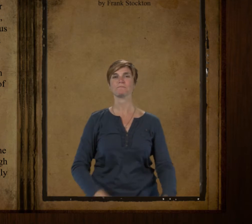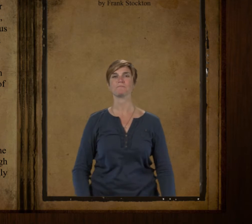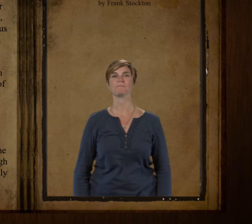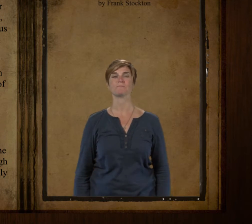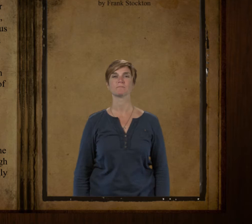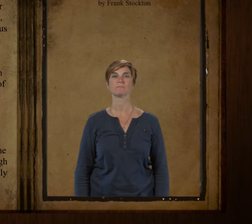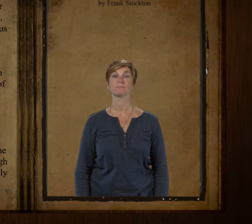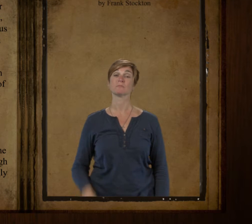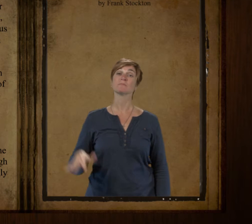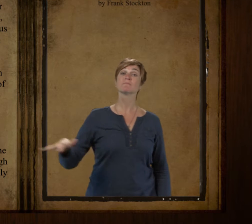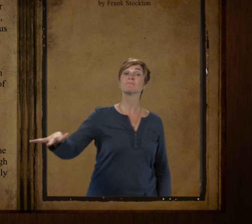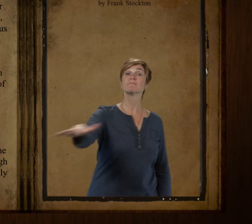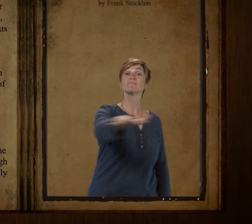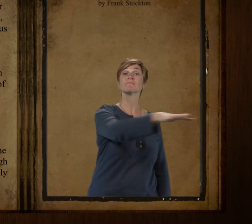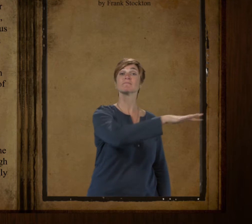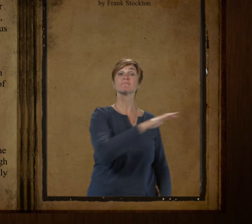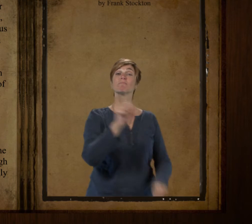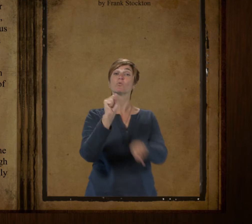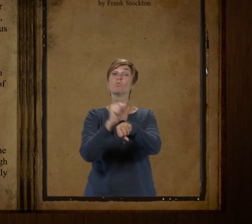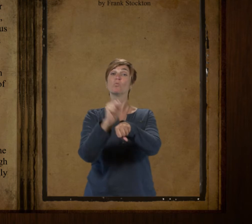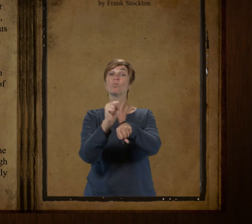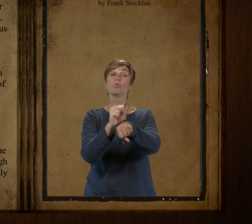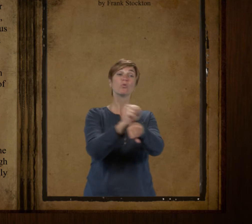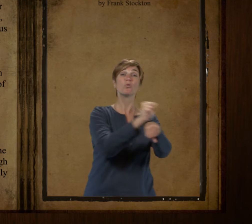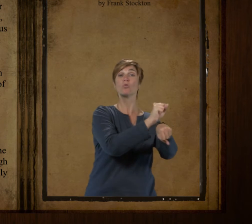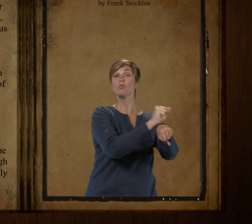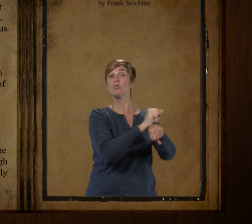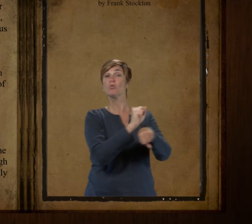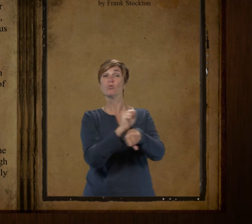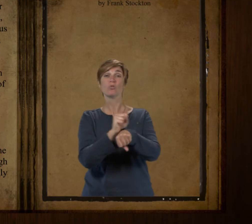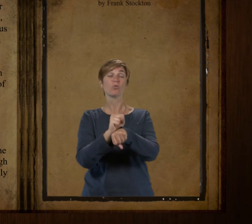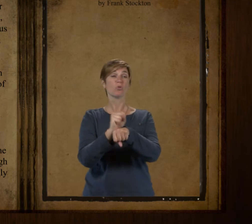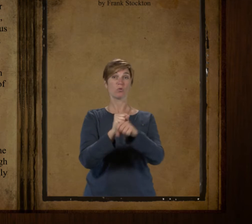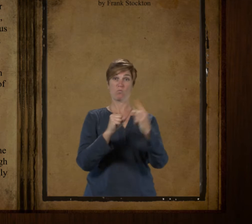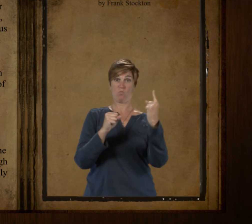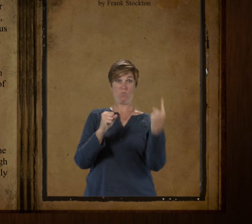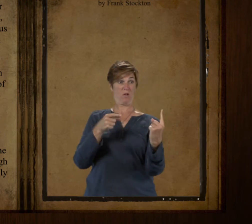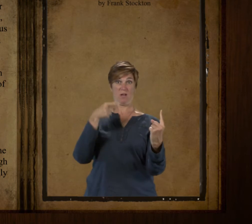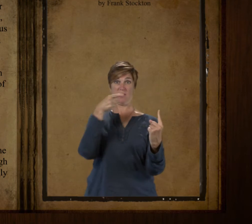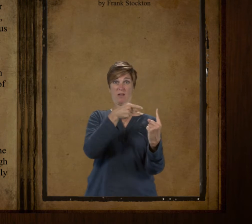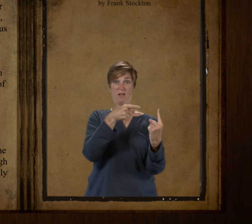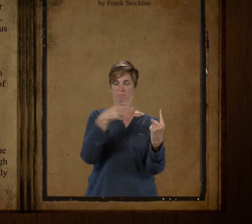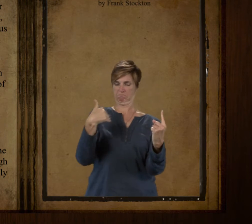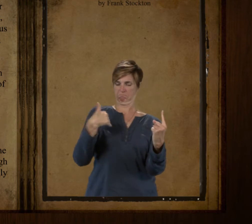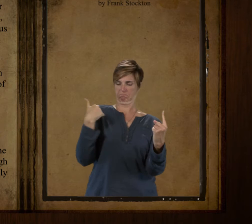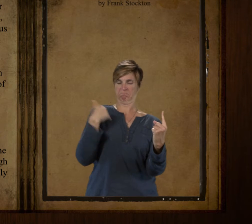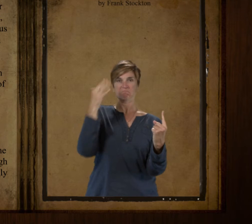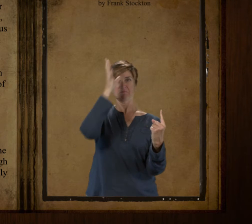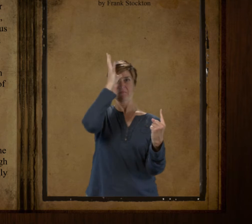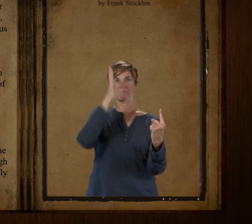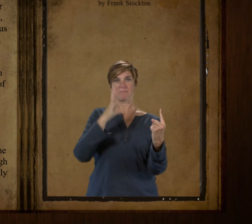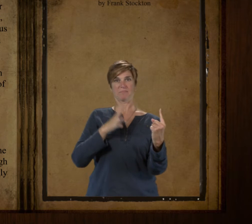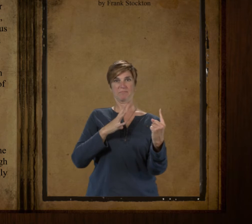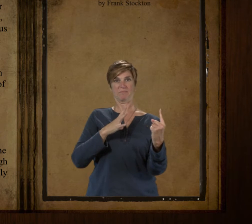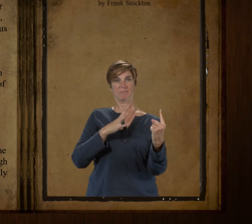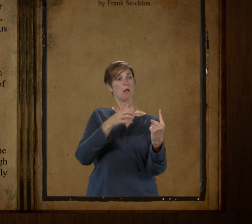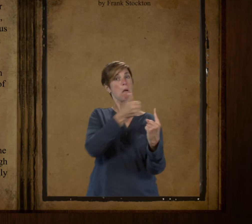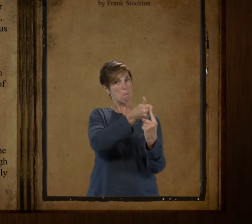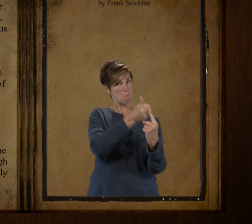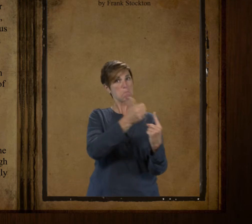This royal maiden was well satisfied with her lover, for he was handsome and brave to a